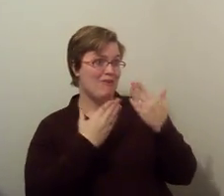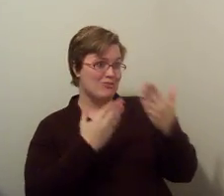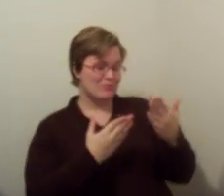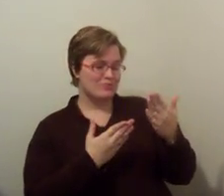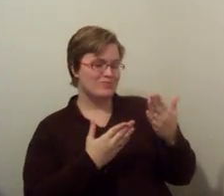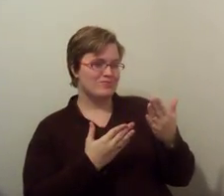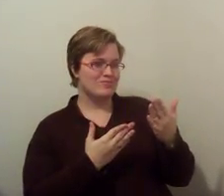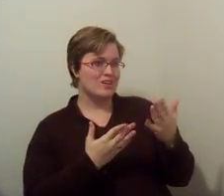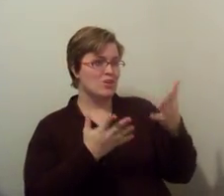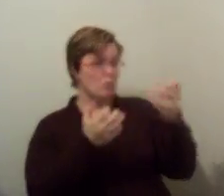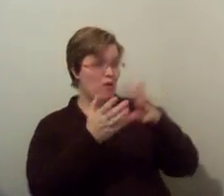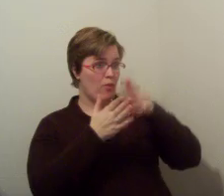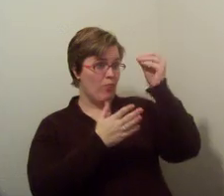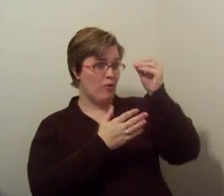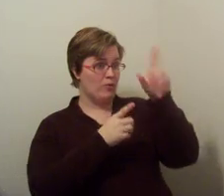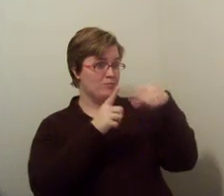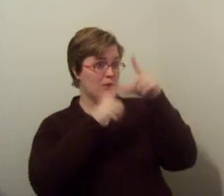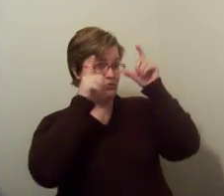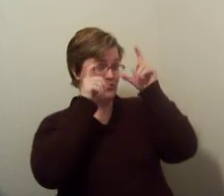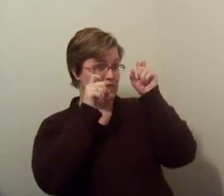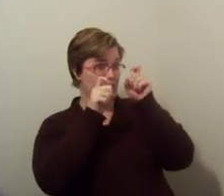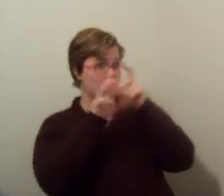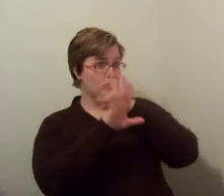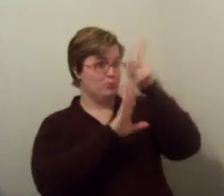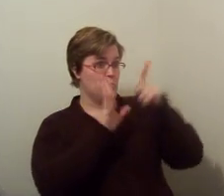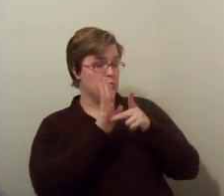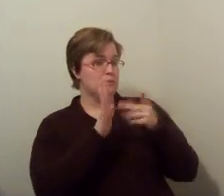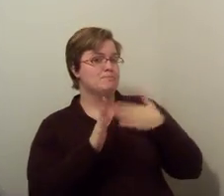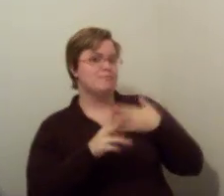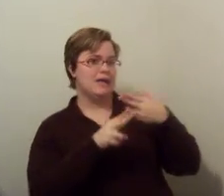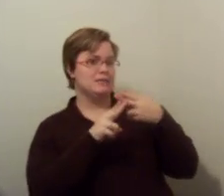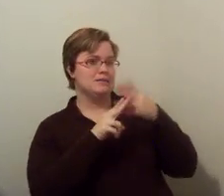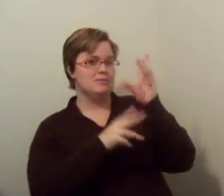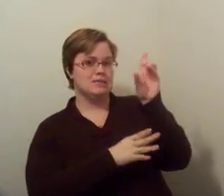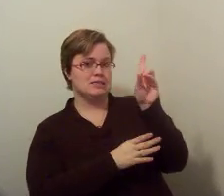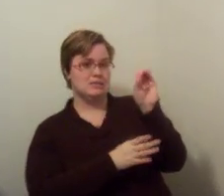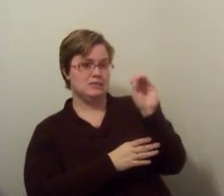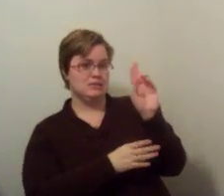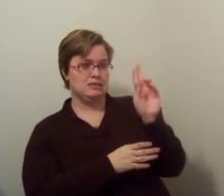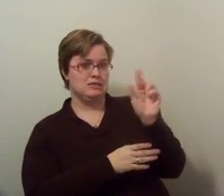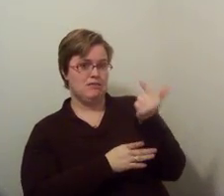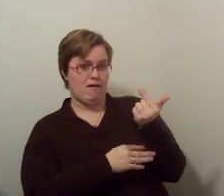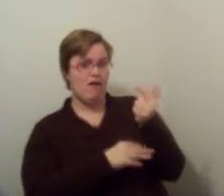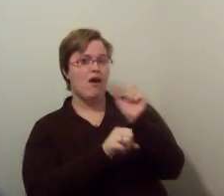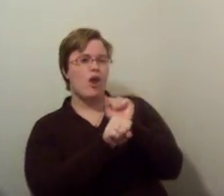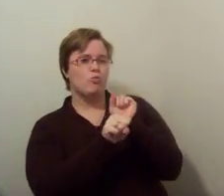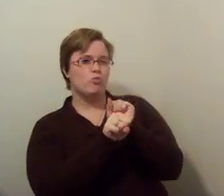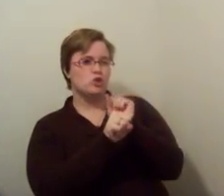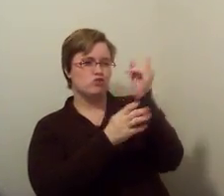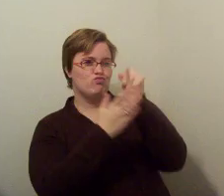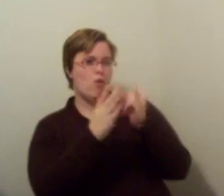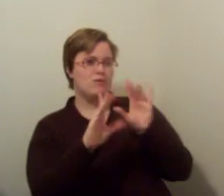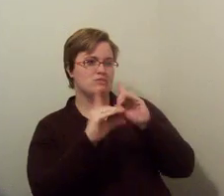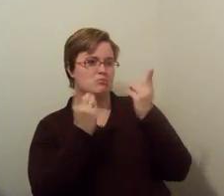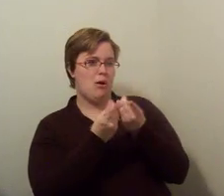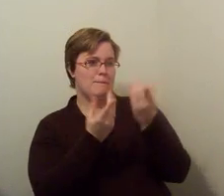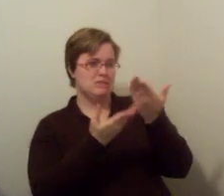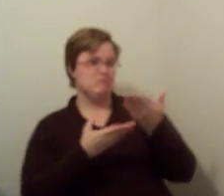photography program. So my name is Doug, and I work with the art department here. And I'm really just here to